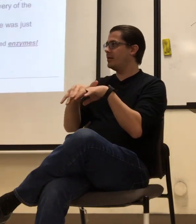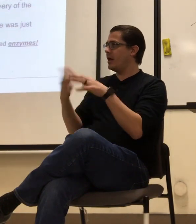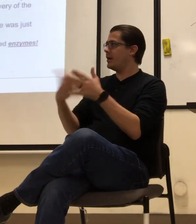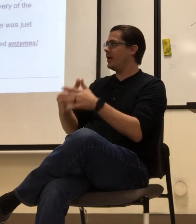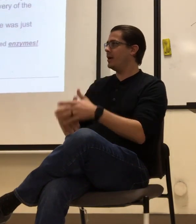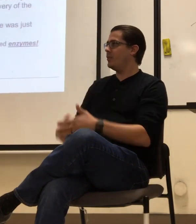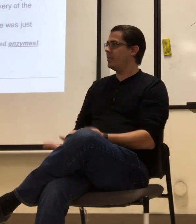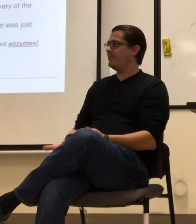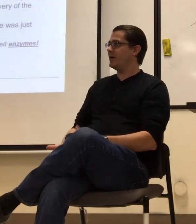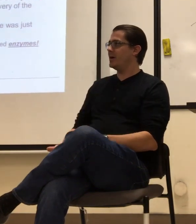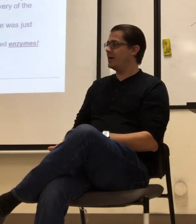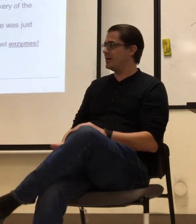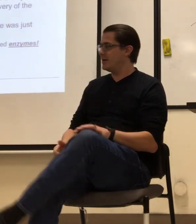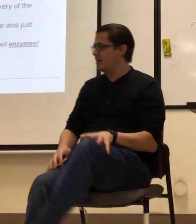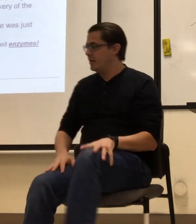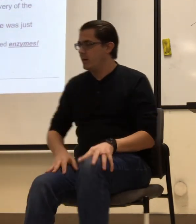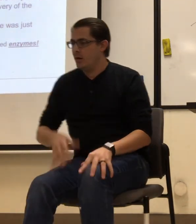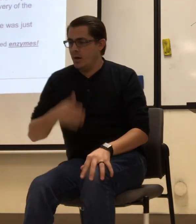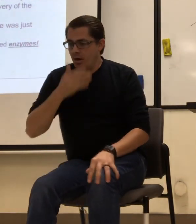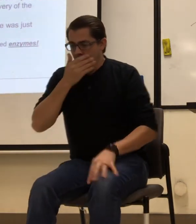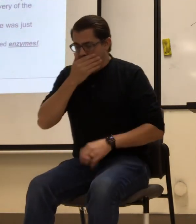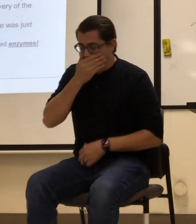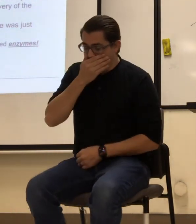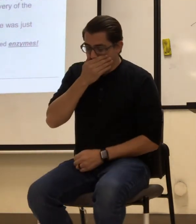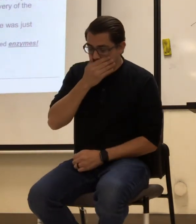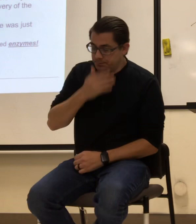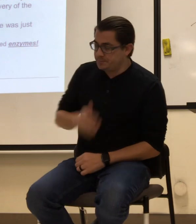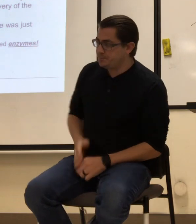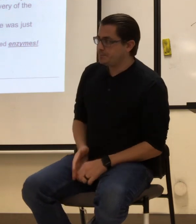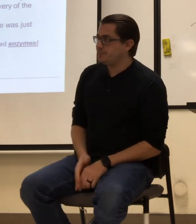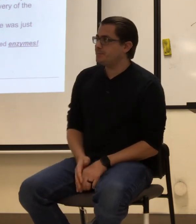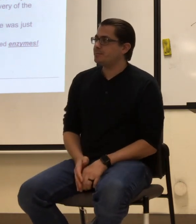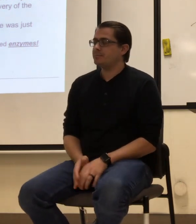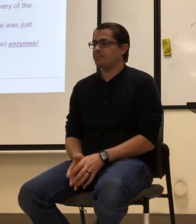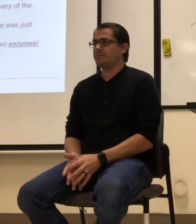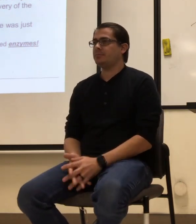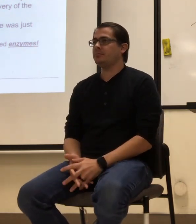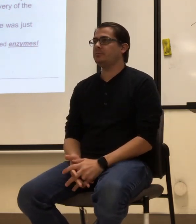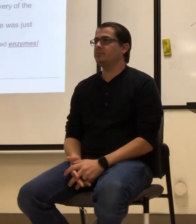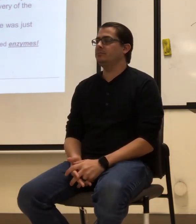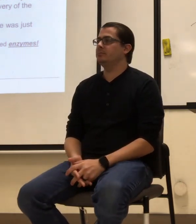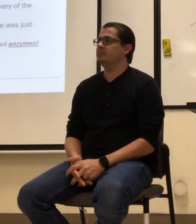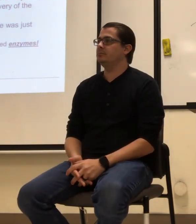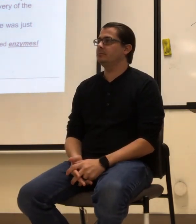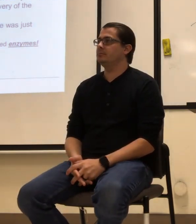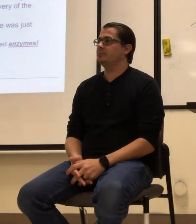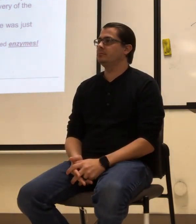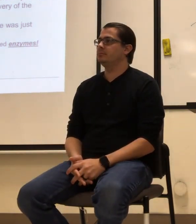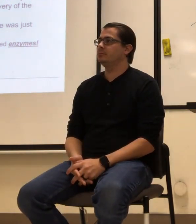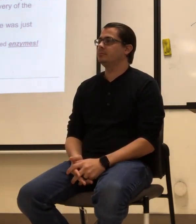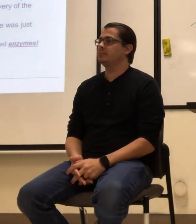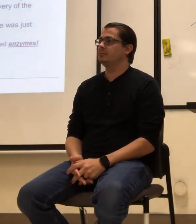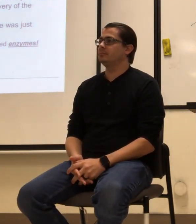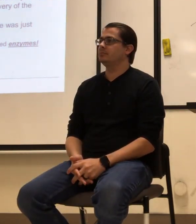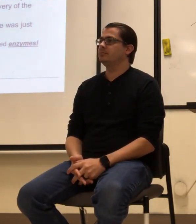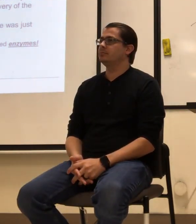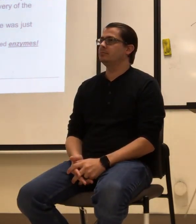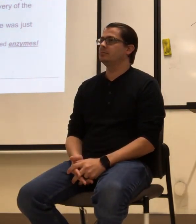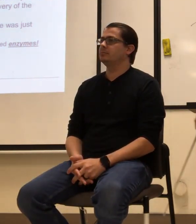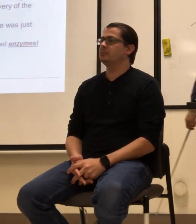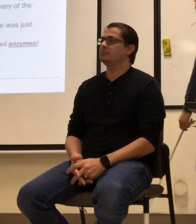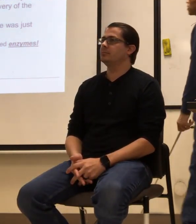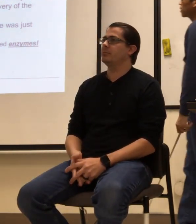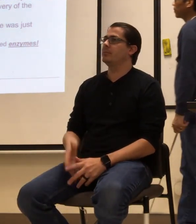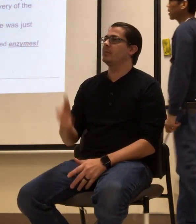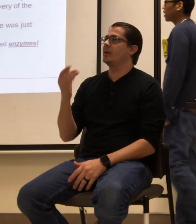by step. But I'm going to give one slide to the role of